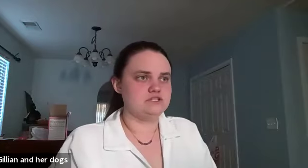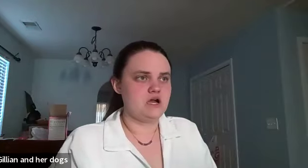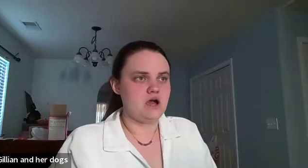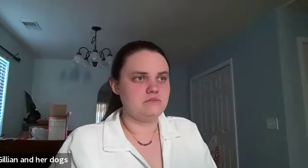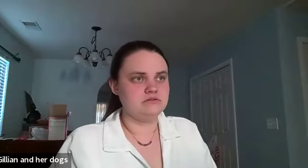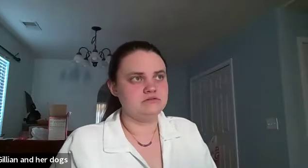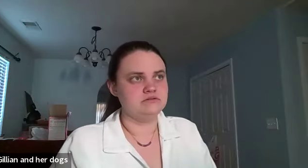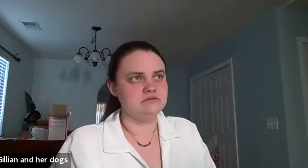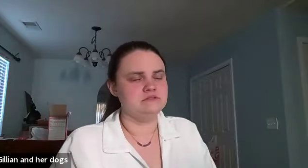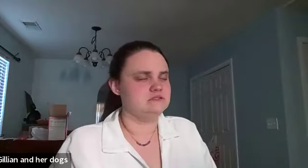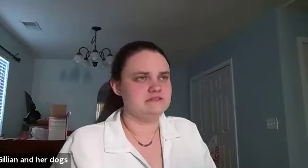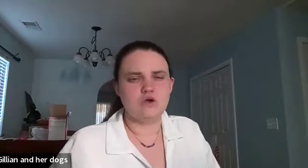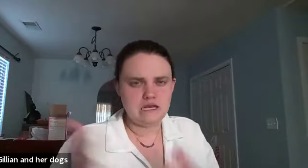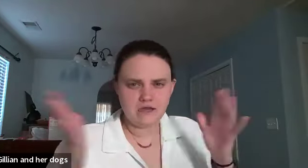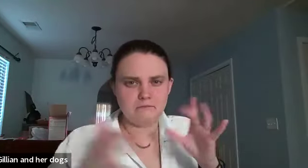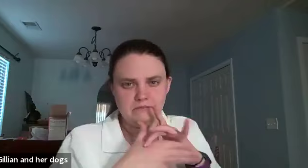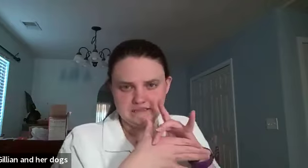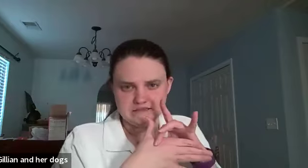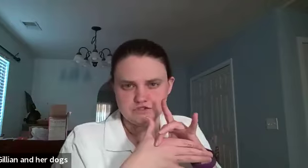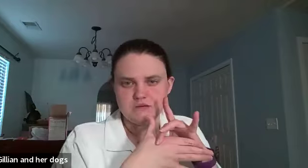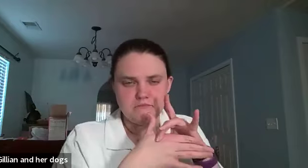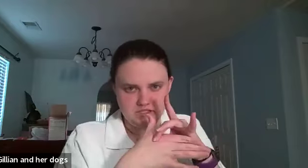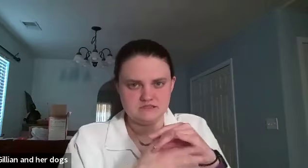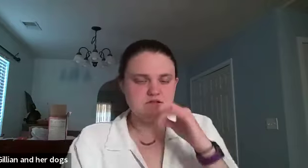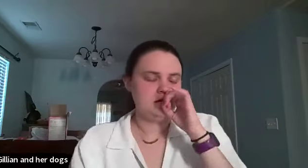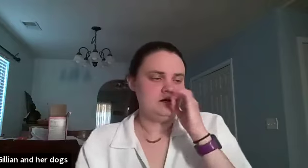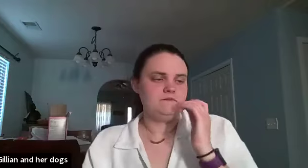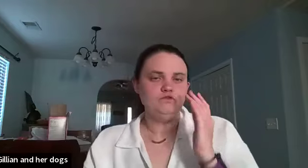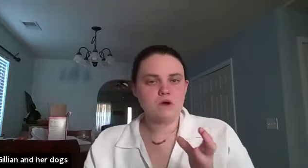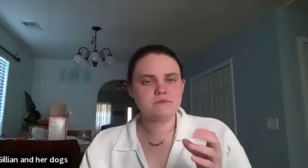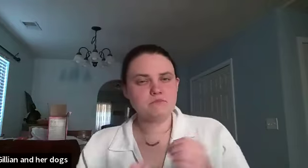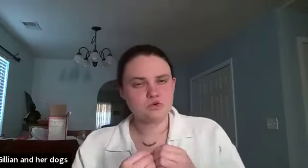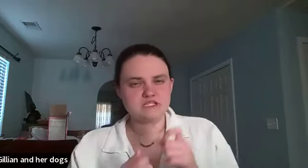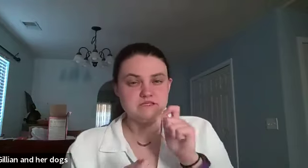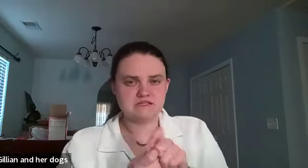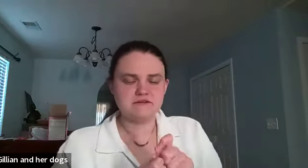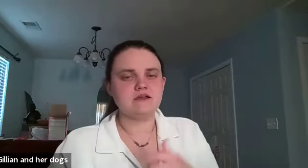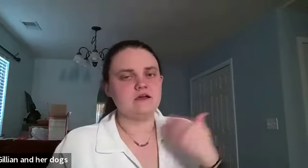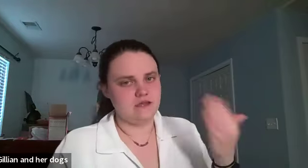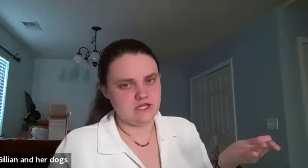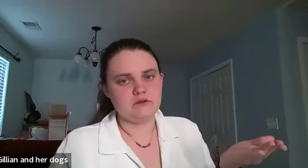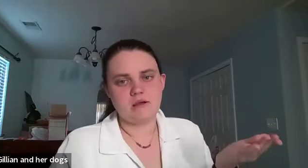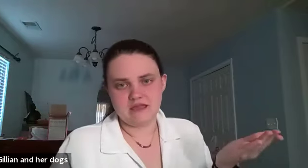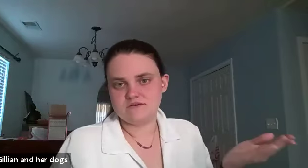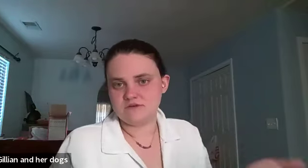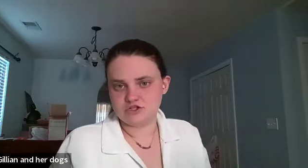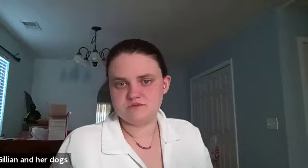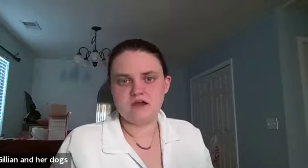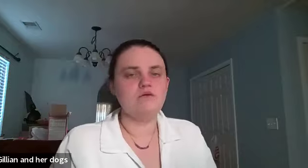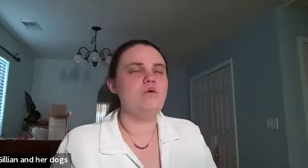pork chop, any kind of meat. If you're talking about meat. If you want to be more specific, again, you would probably have to finger spell,